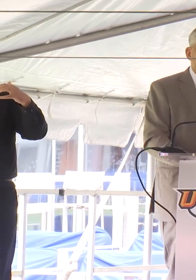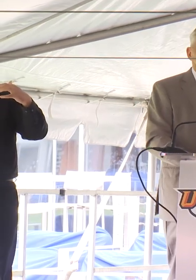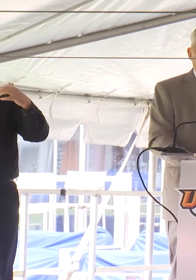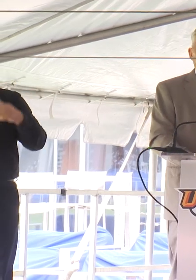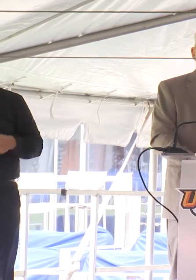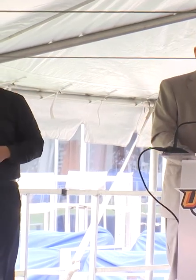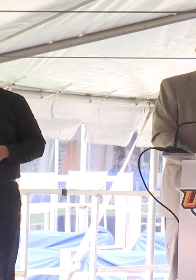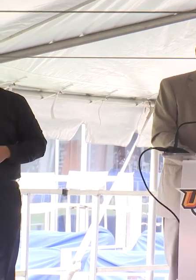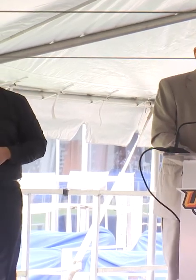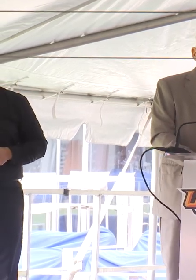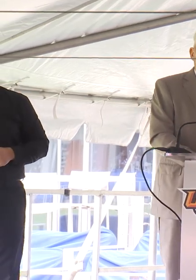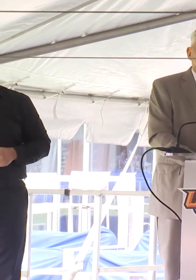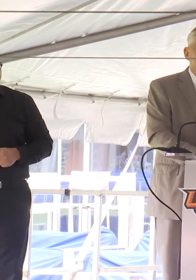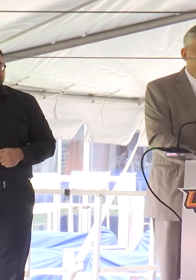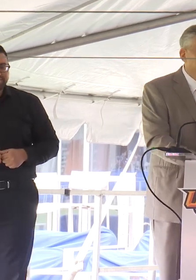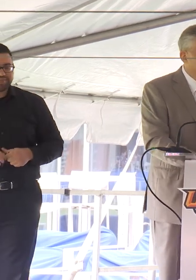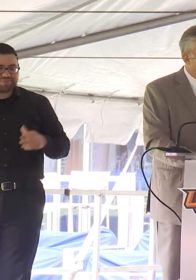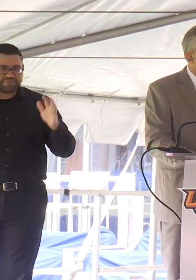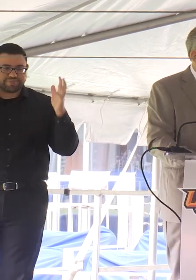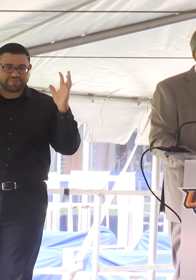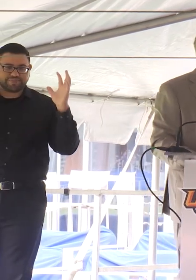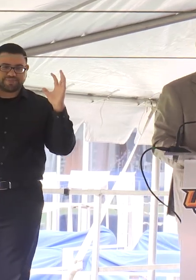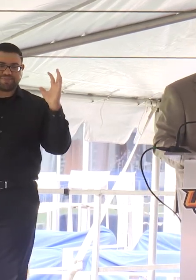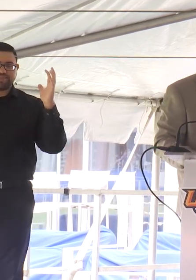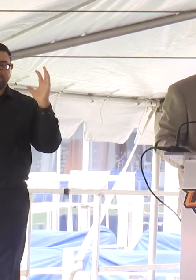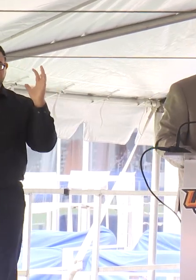You would have thought.